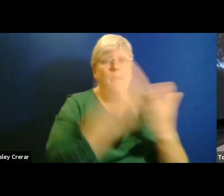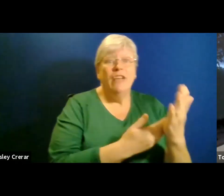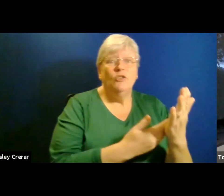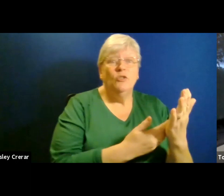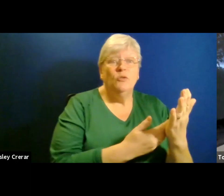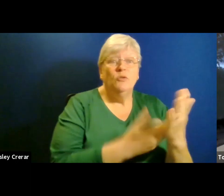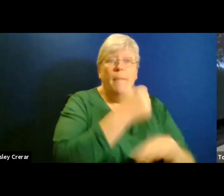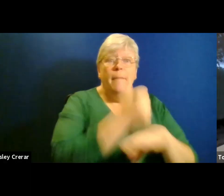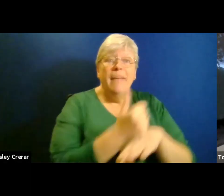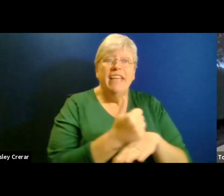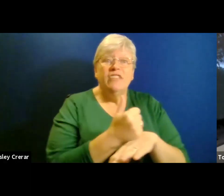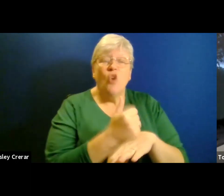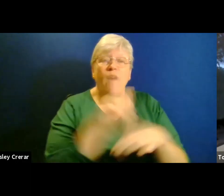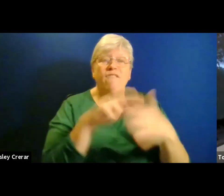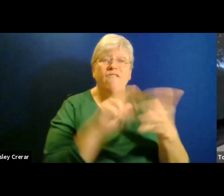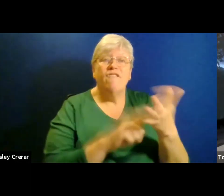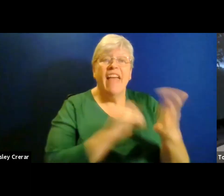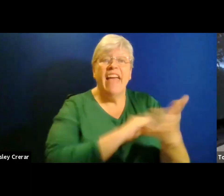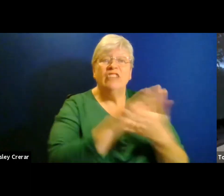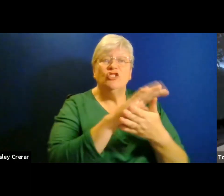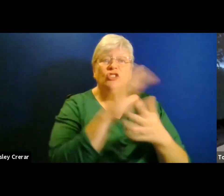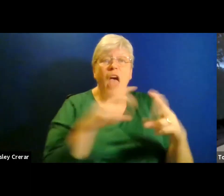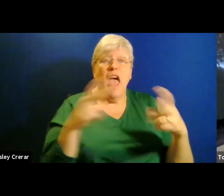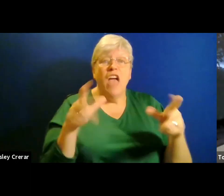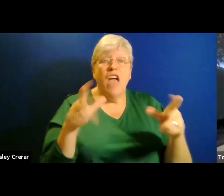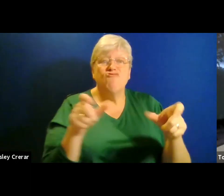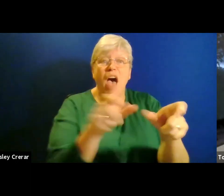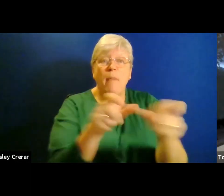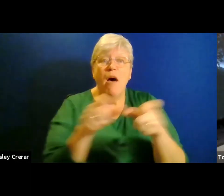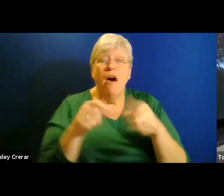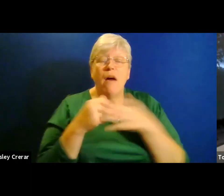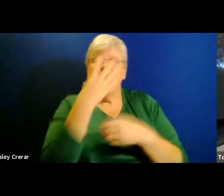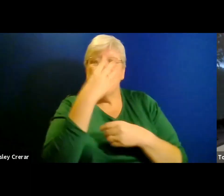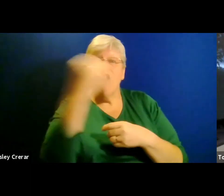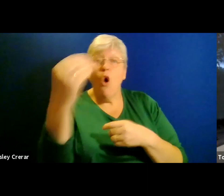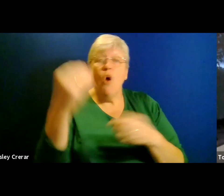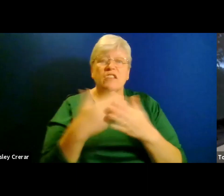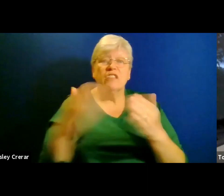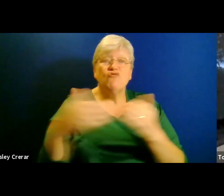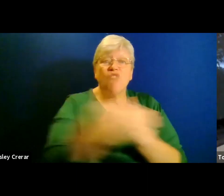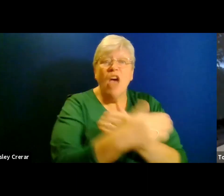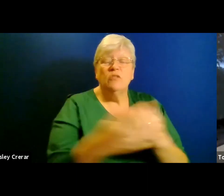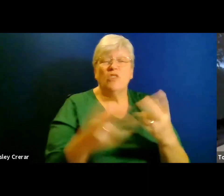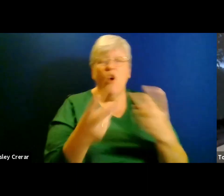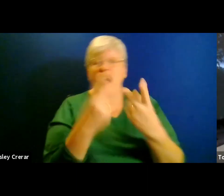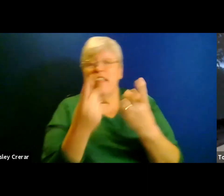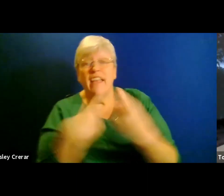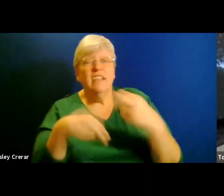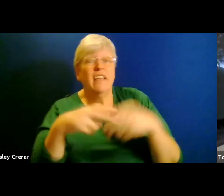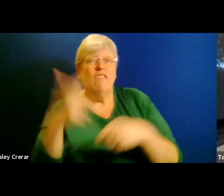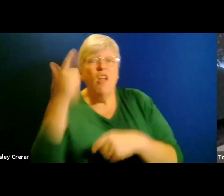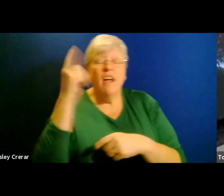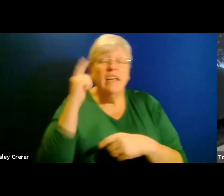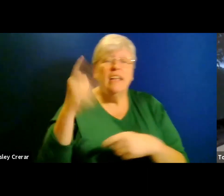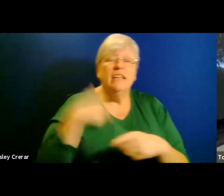flesh. Crab, fox, frog, trout, or something else if you're lucky. They tried this concept adhering